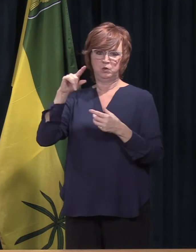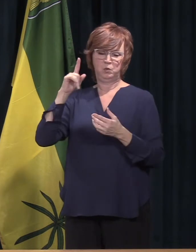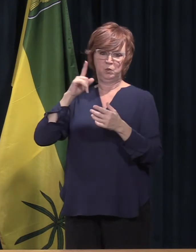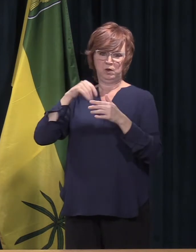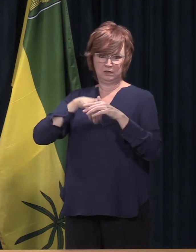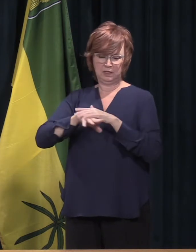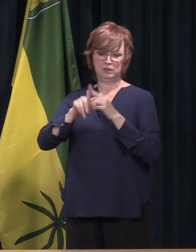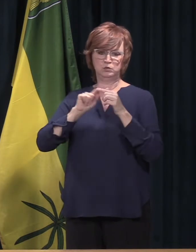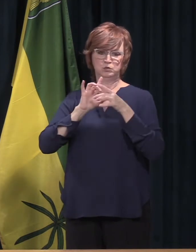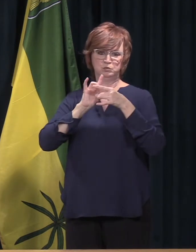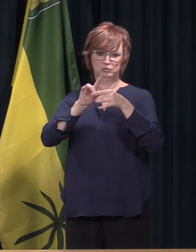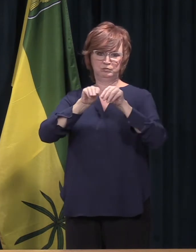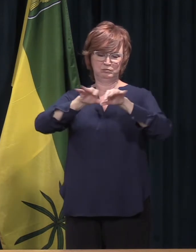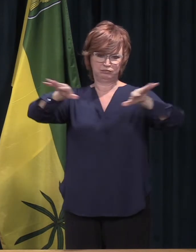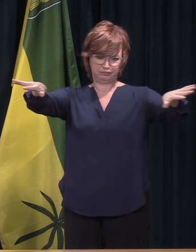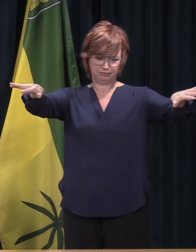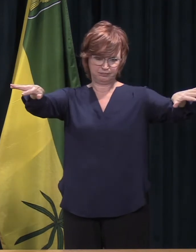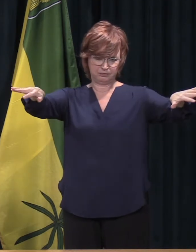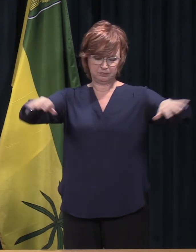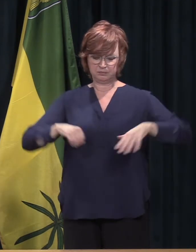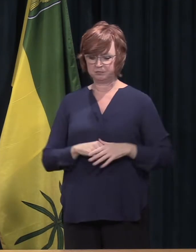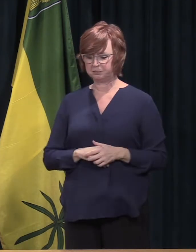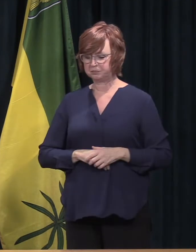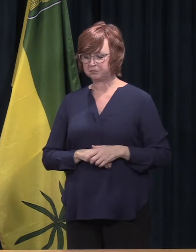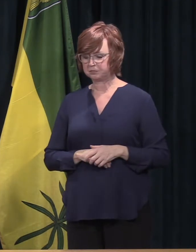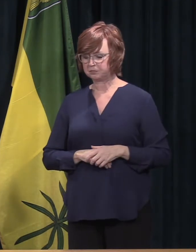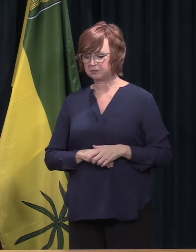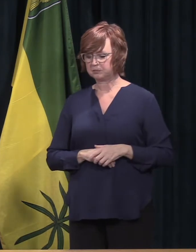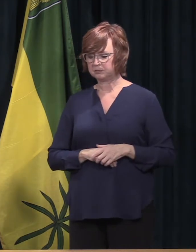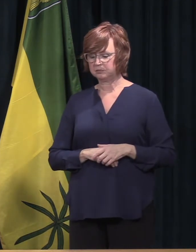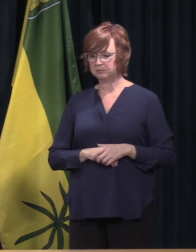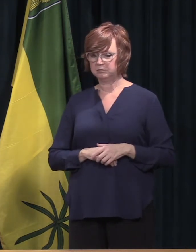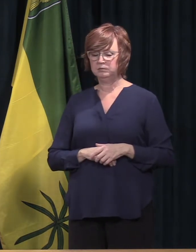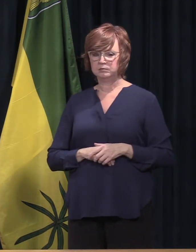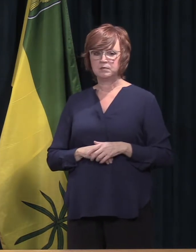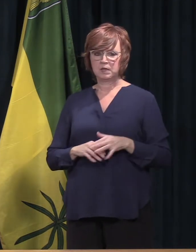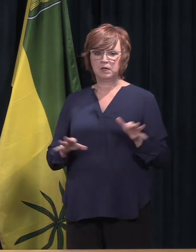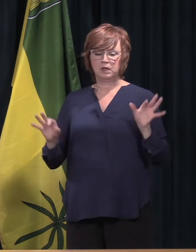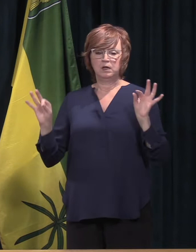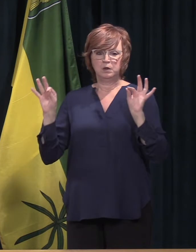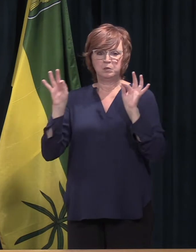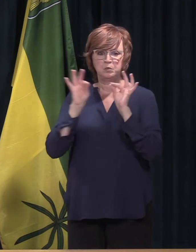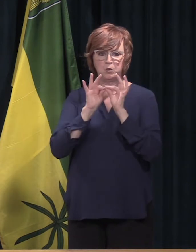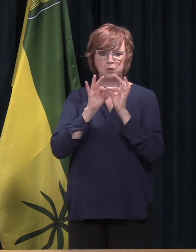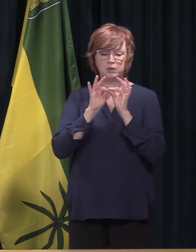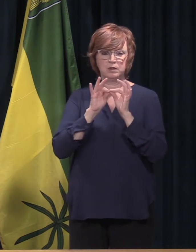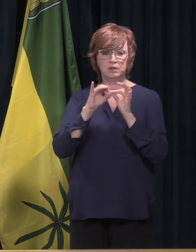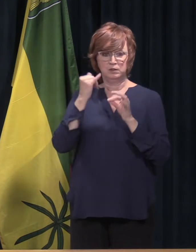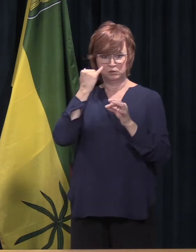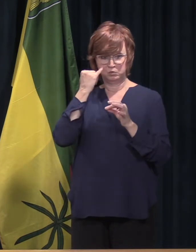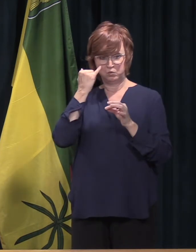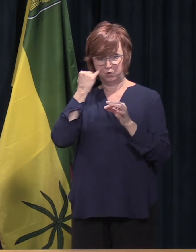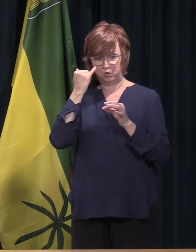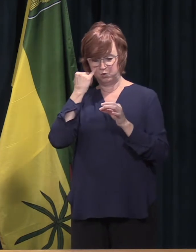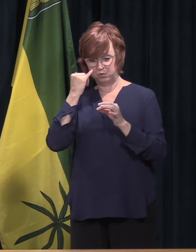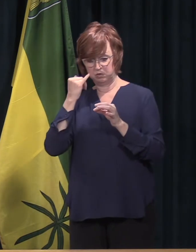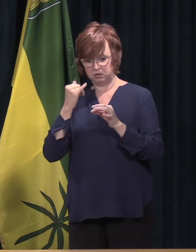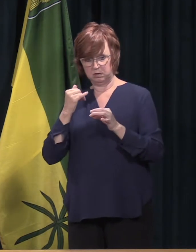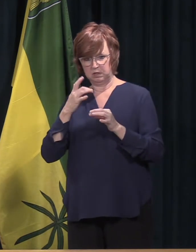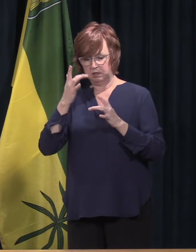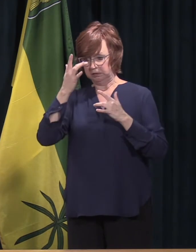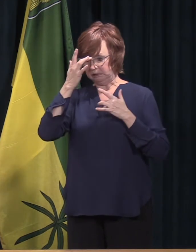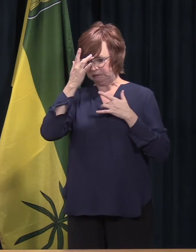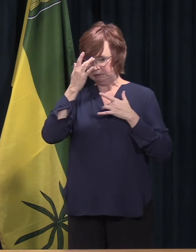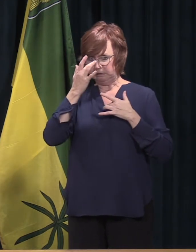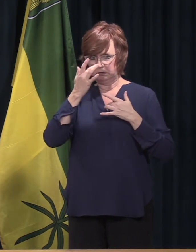they were recently exposed, they may present with symptoms. So it is very important that someone with any symptoms are